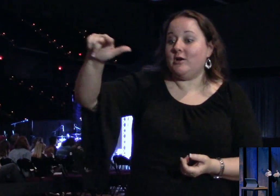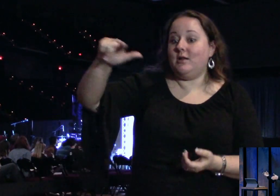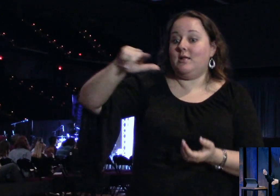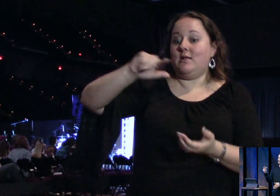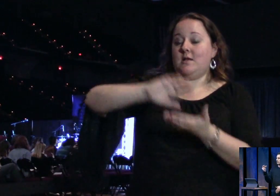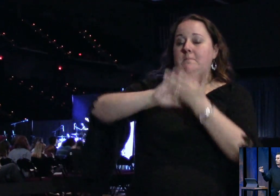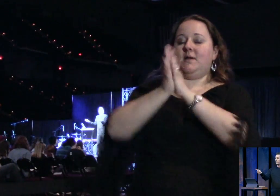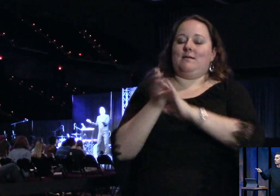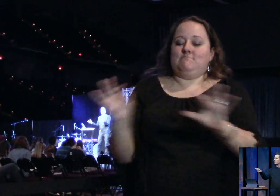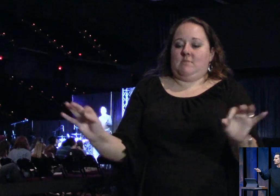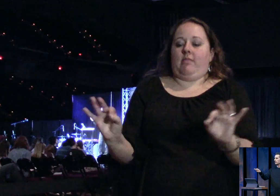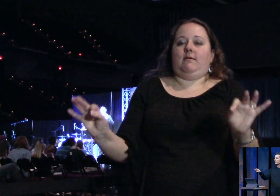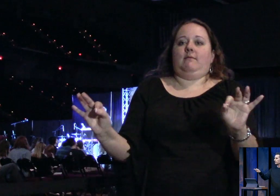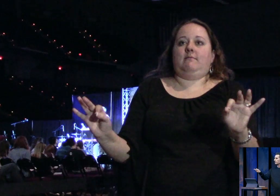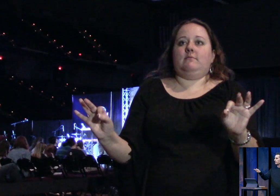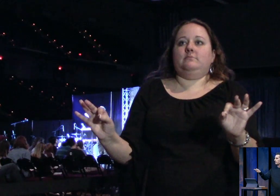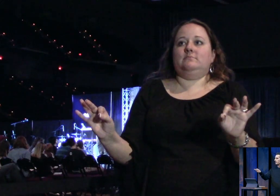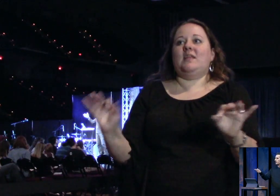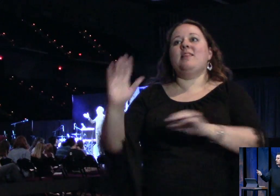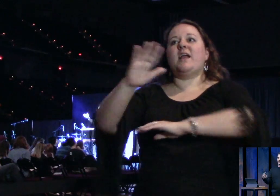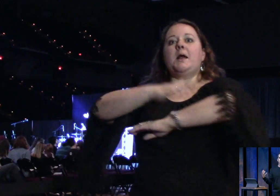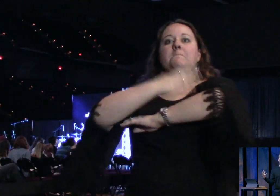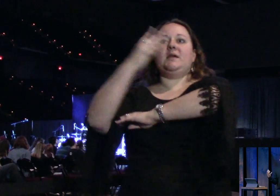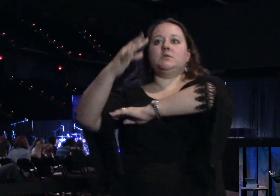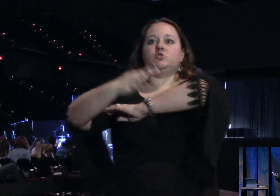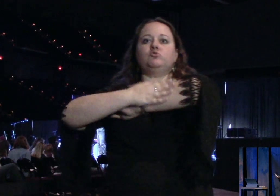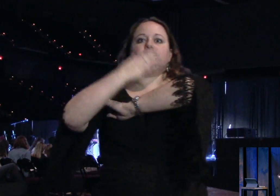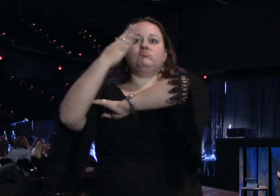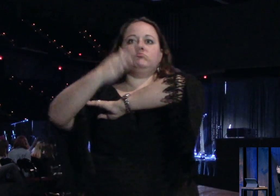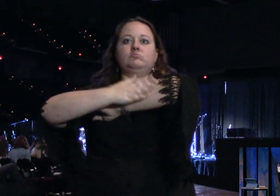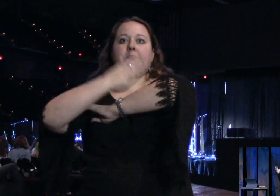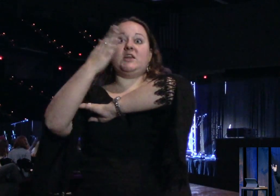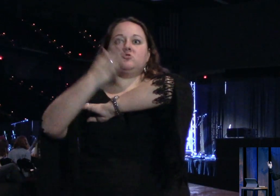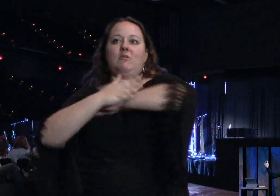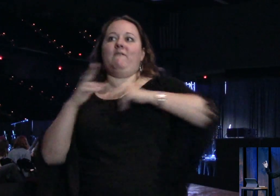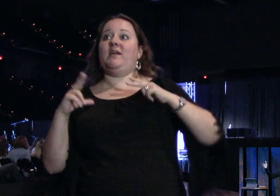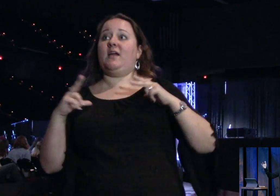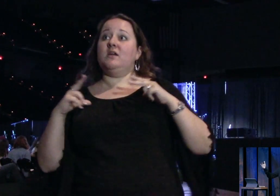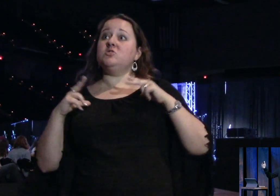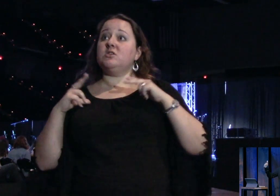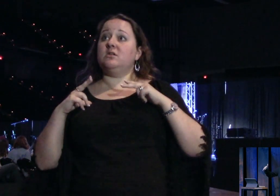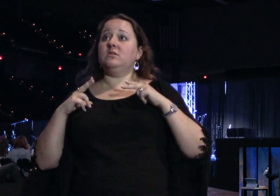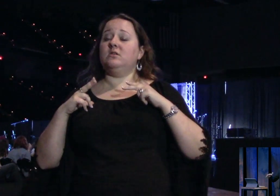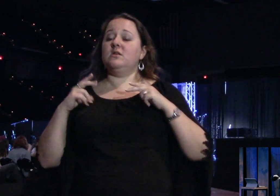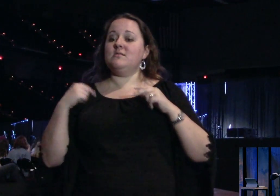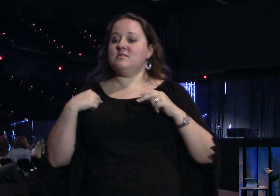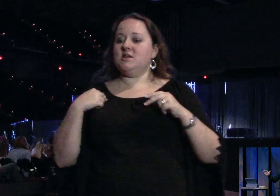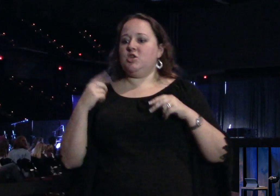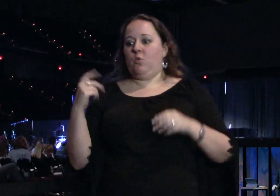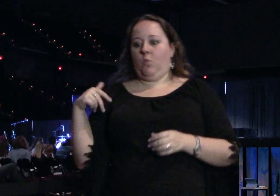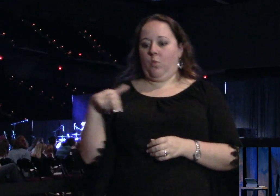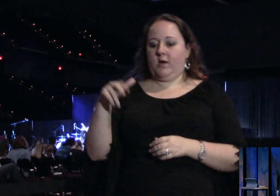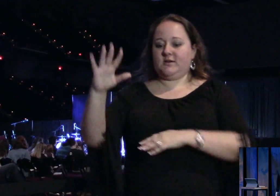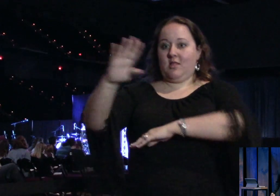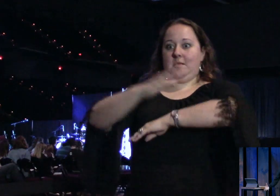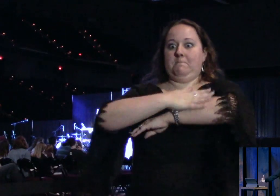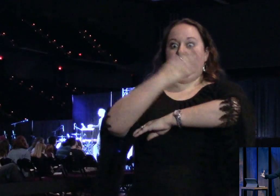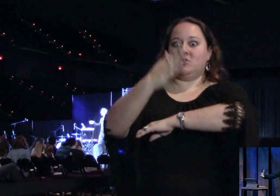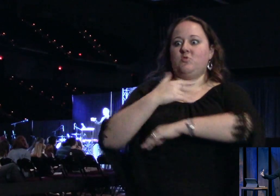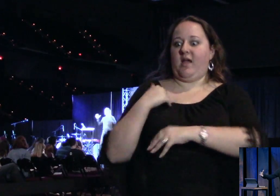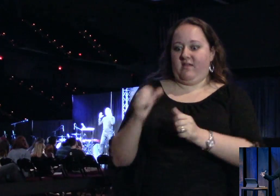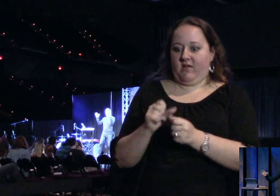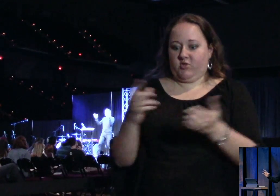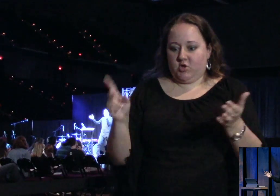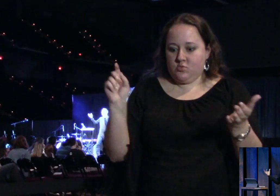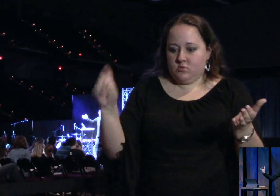become nobodies in a moment in time. Think about a beach. Like if you've ever been to the beach on vacation, you move